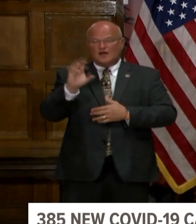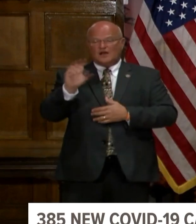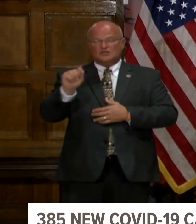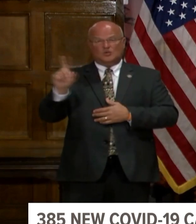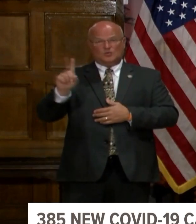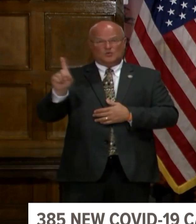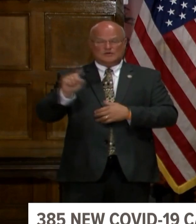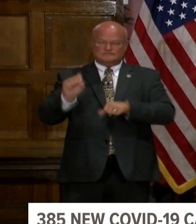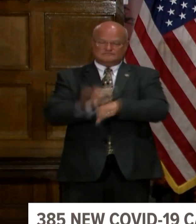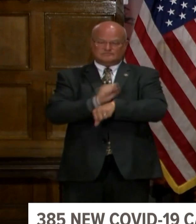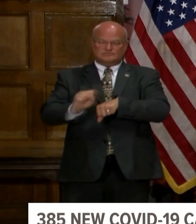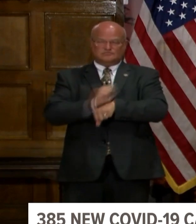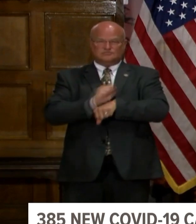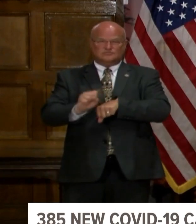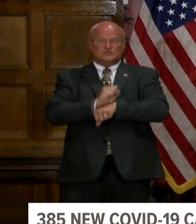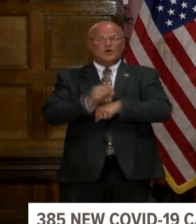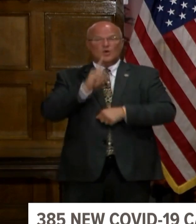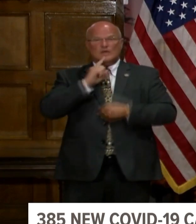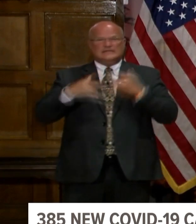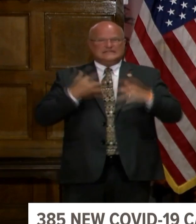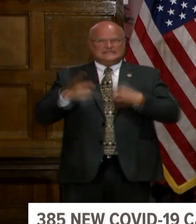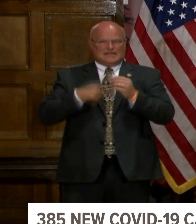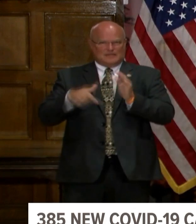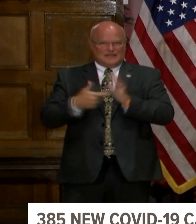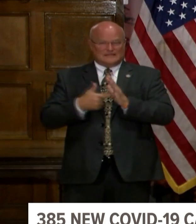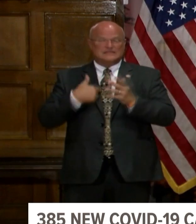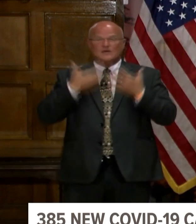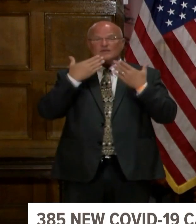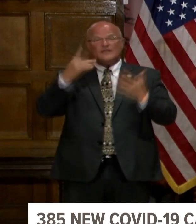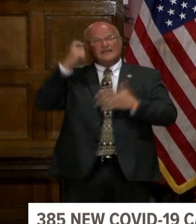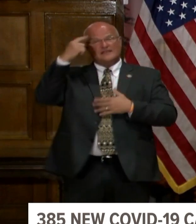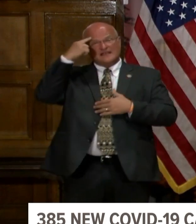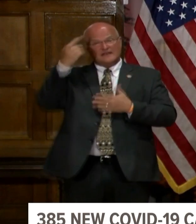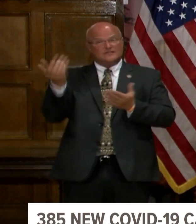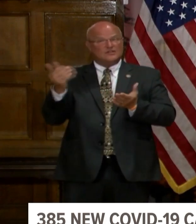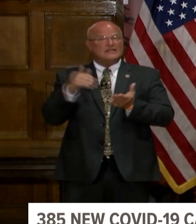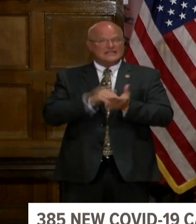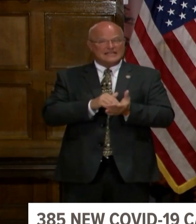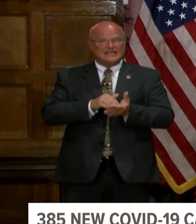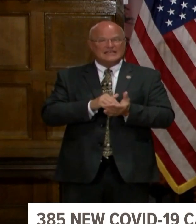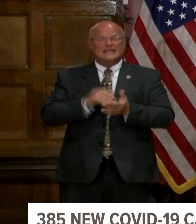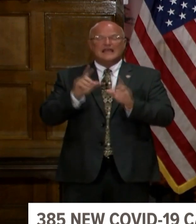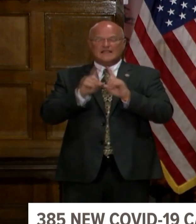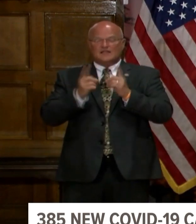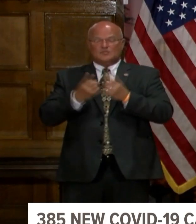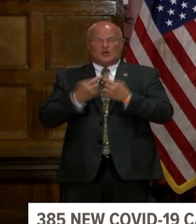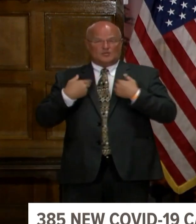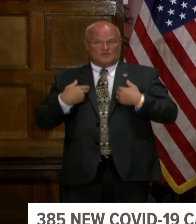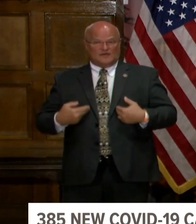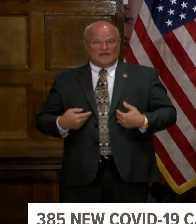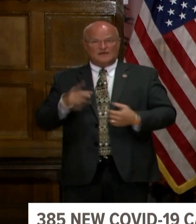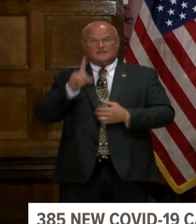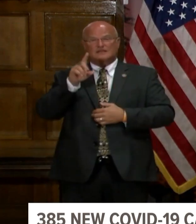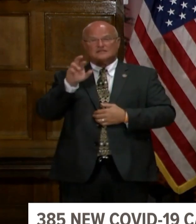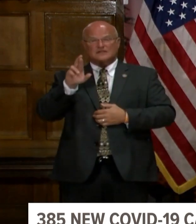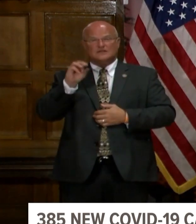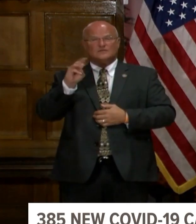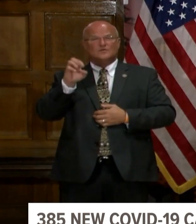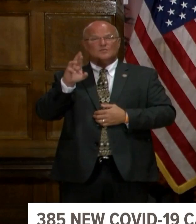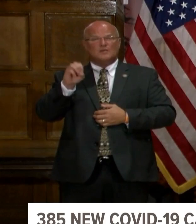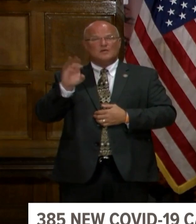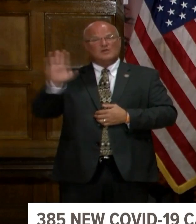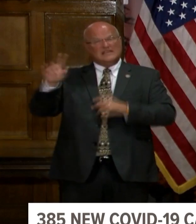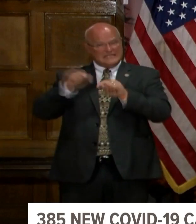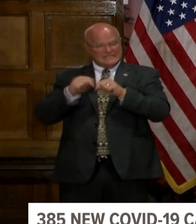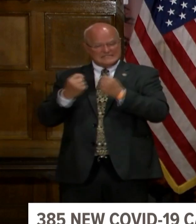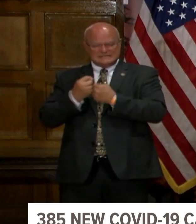1st and be operational. So we're really excited about this. I want to thank the governor once again, and the Department of Health, Dr. Romero and your team there